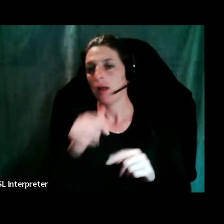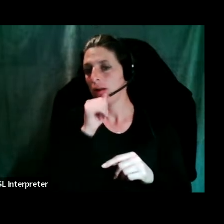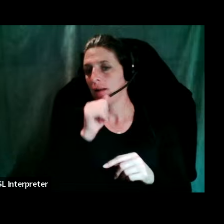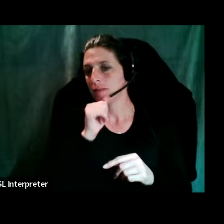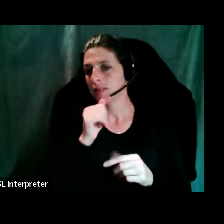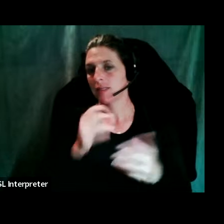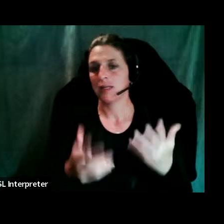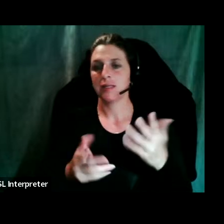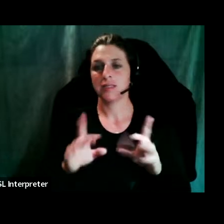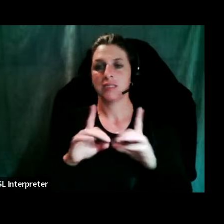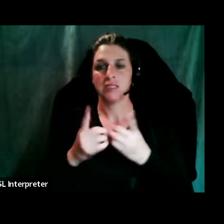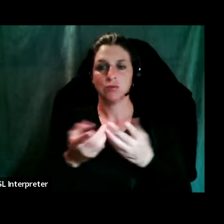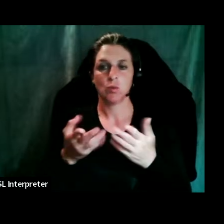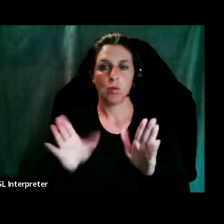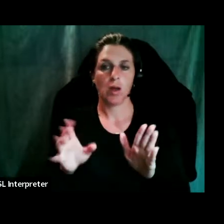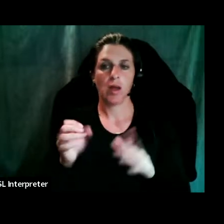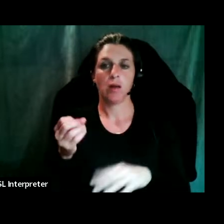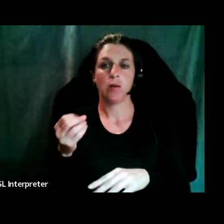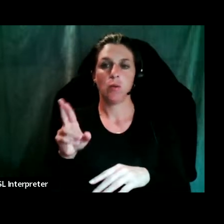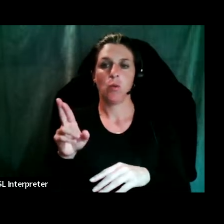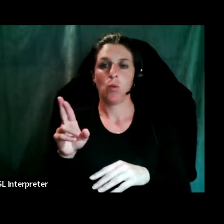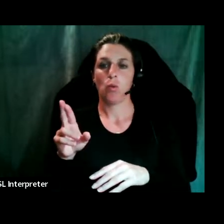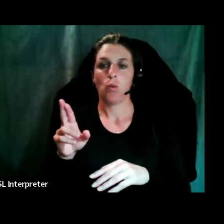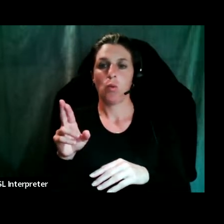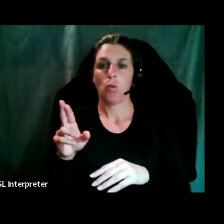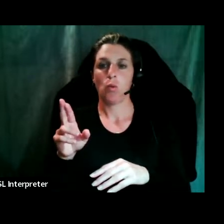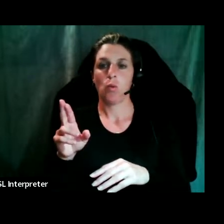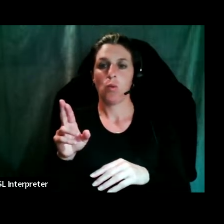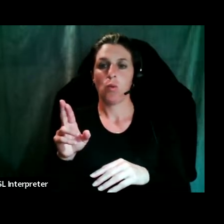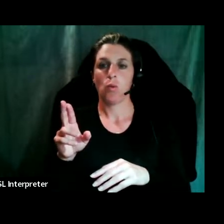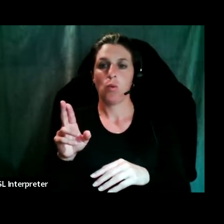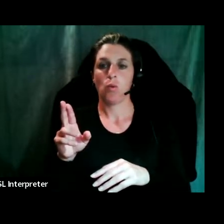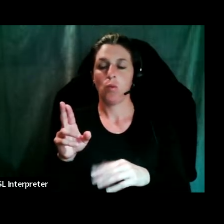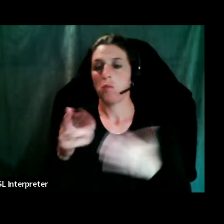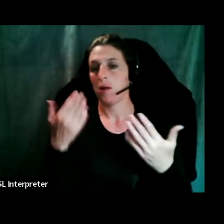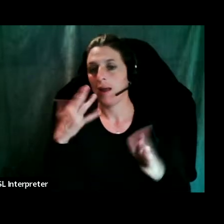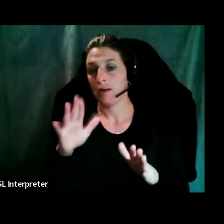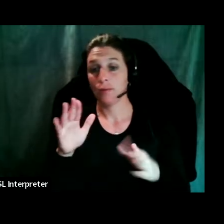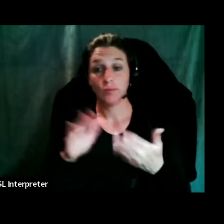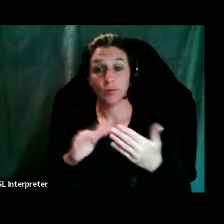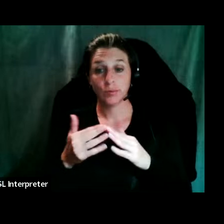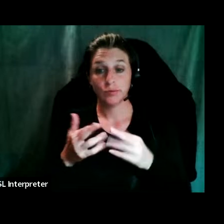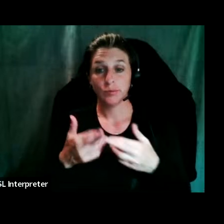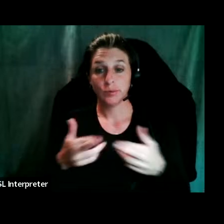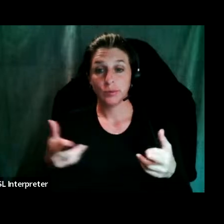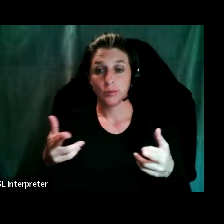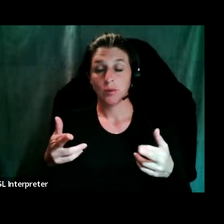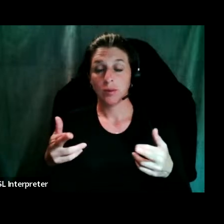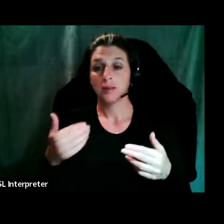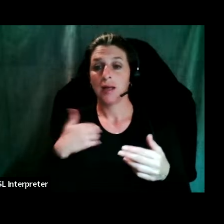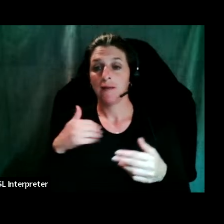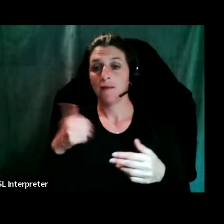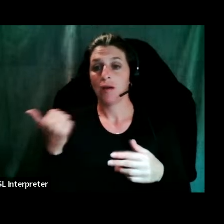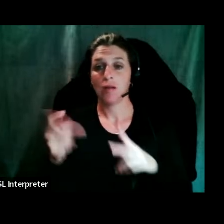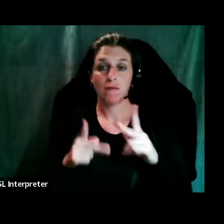something district-wide, or maybe there's, I don't know, a community resource where there's other folks within the community, or